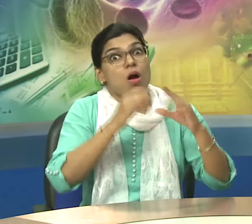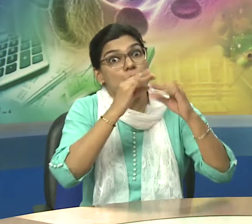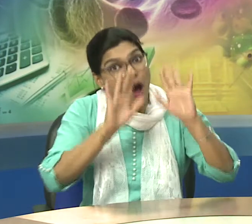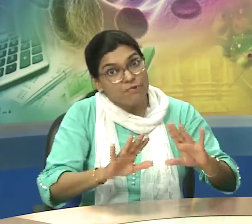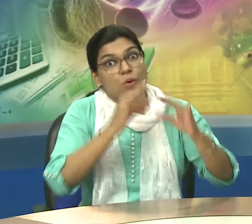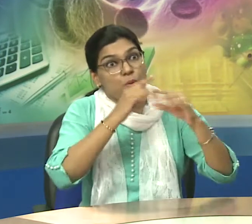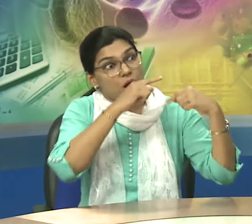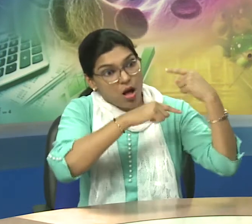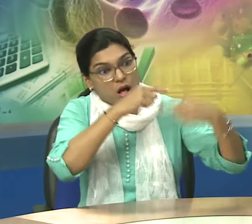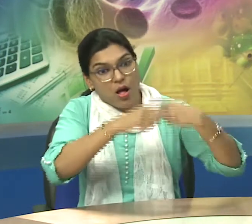were